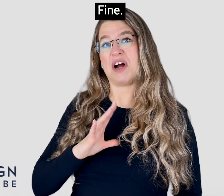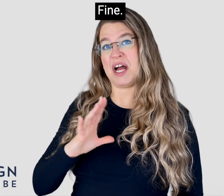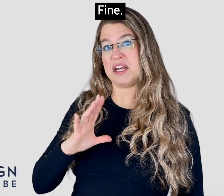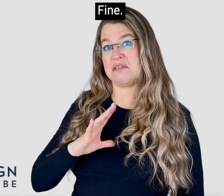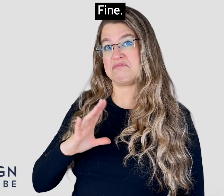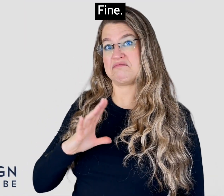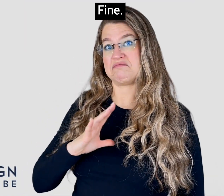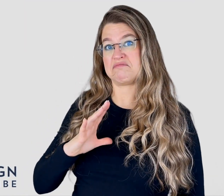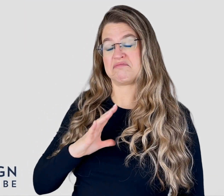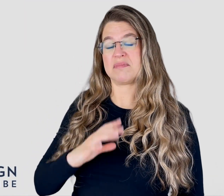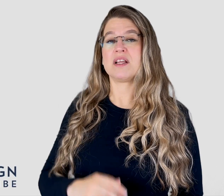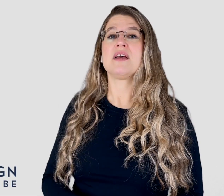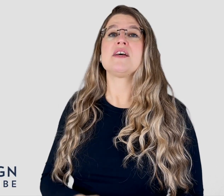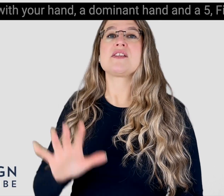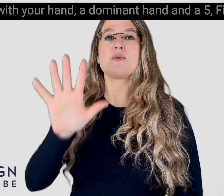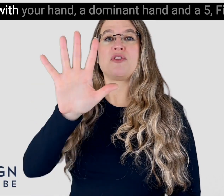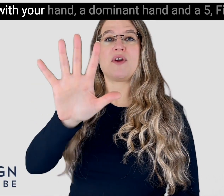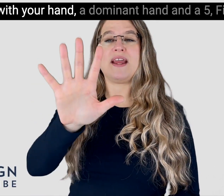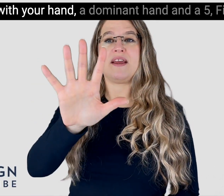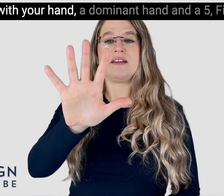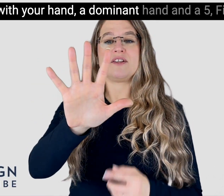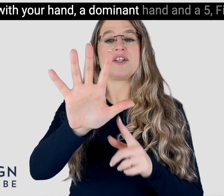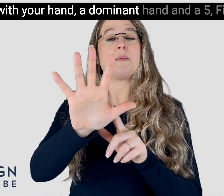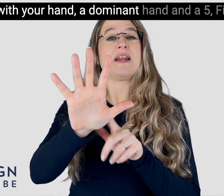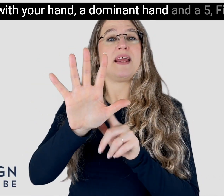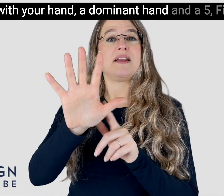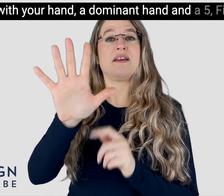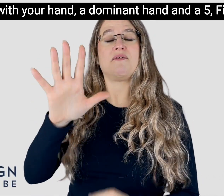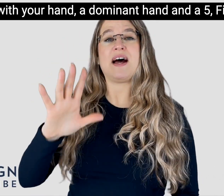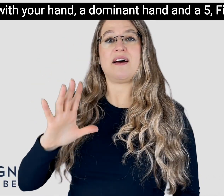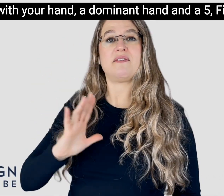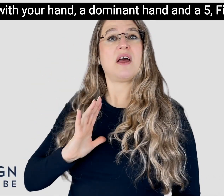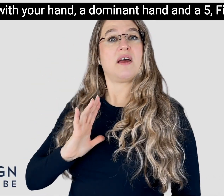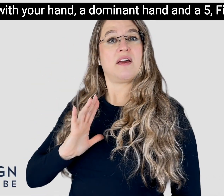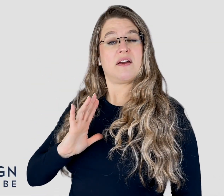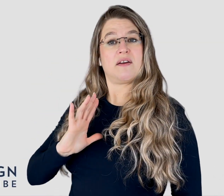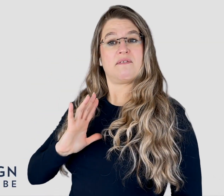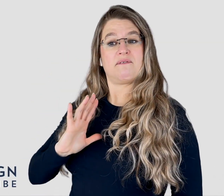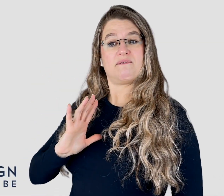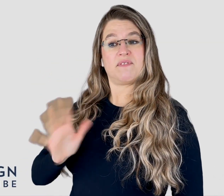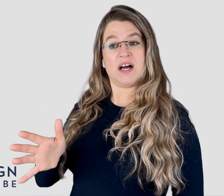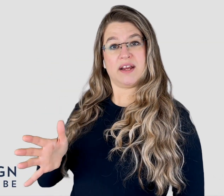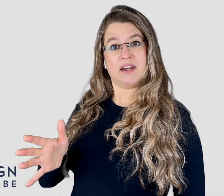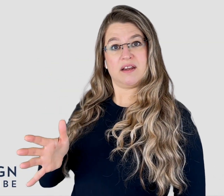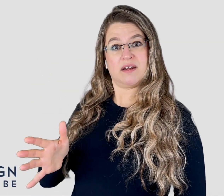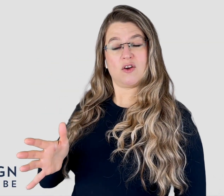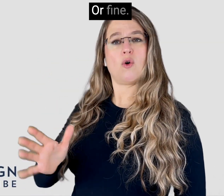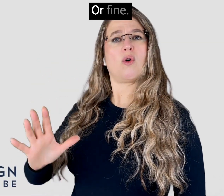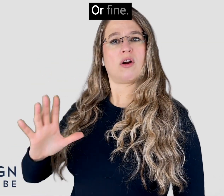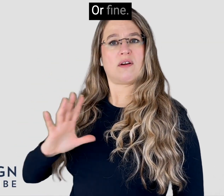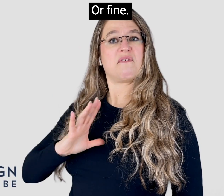fine. So with your hand, a dominant hand and a 5, fine or